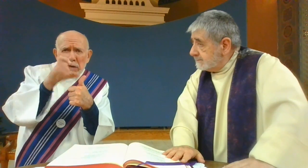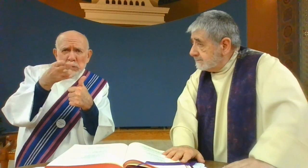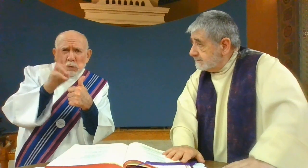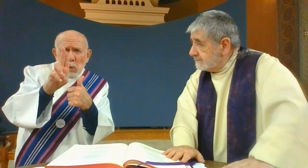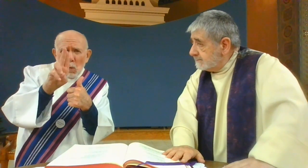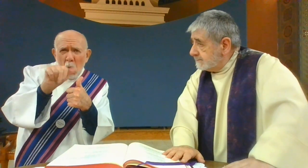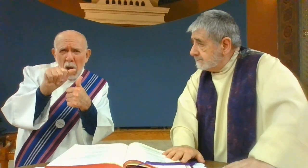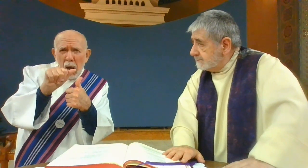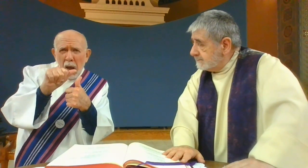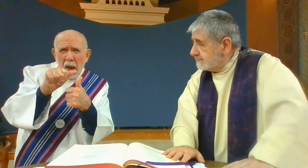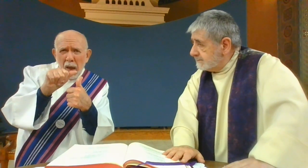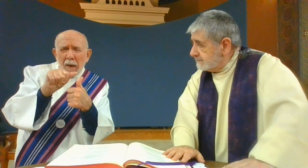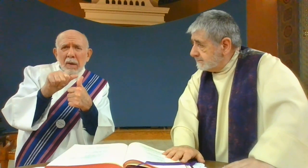like Mel Chua,